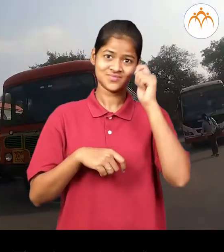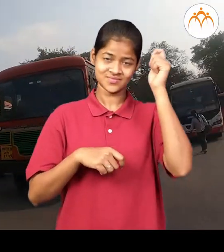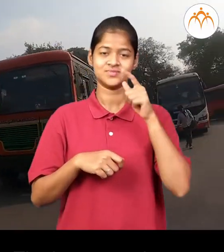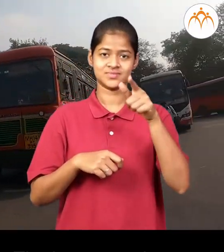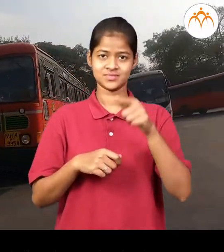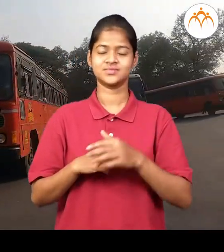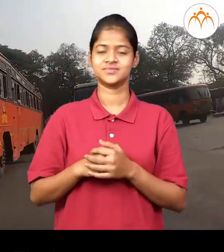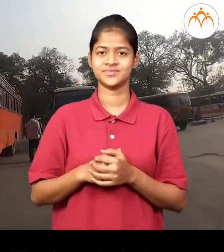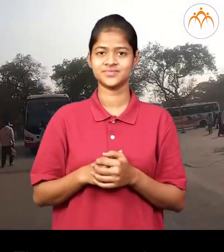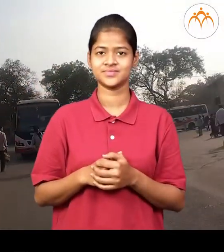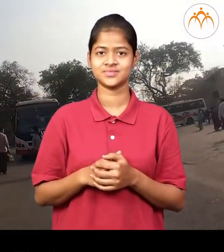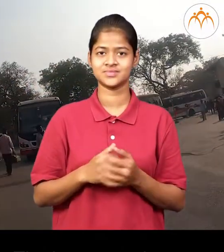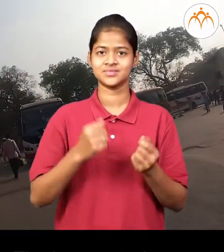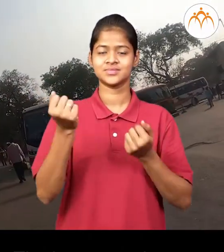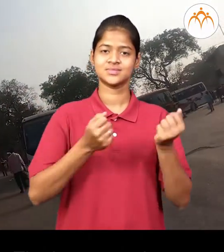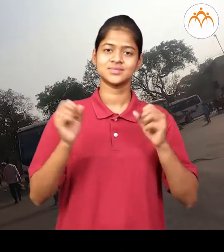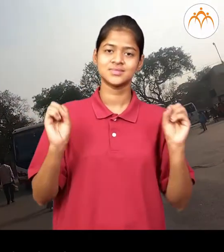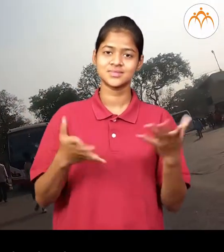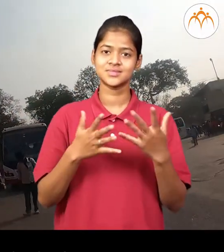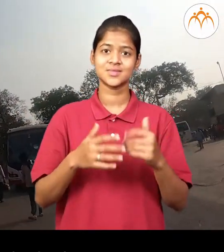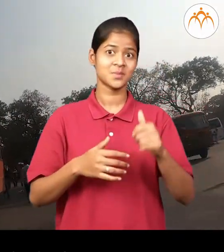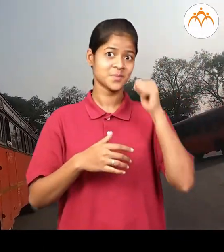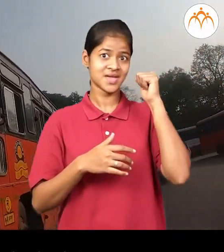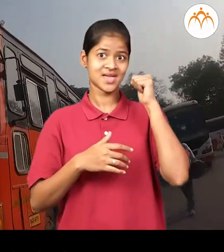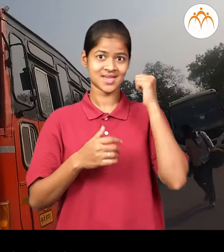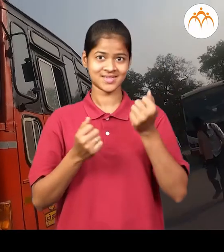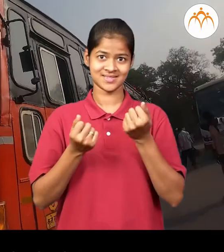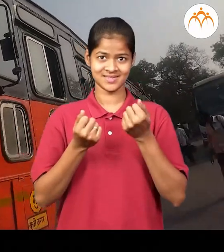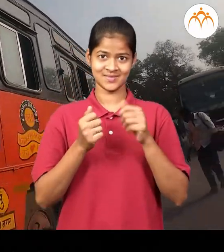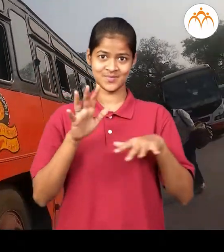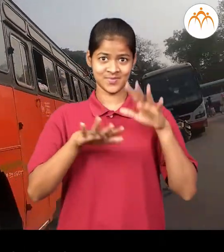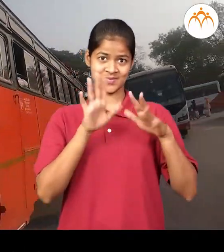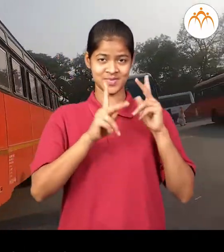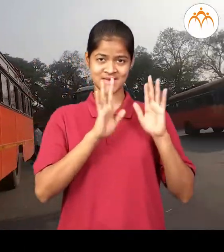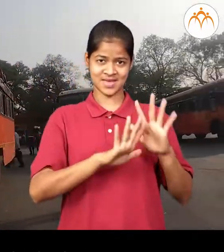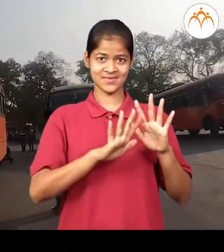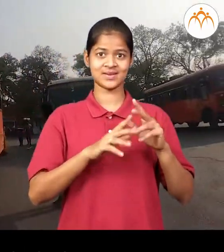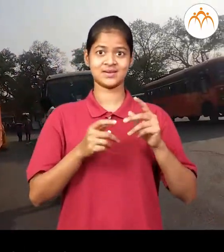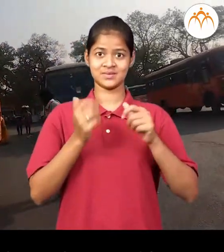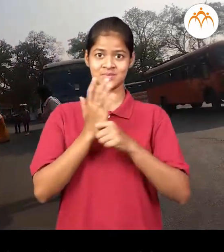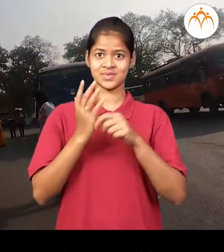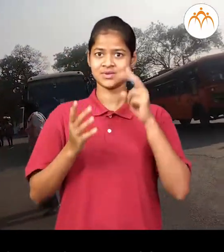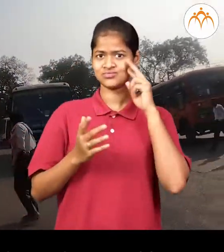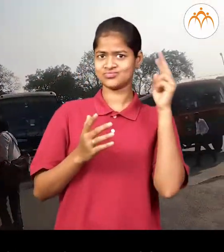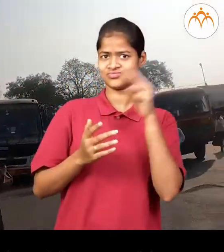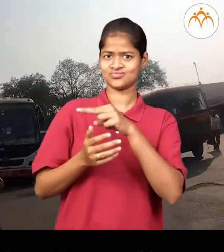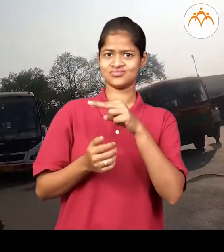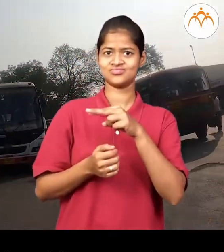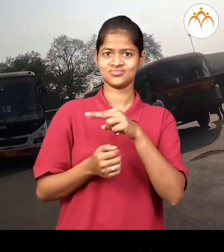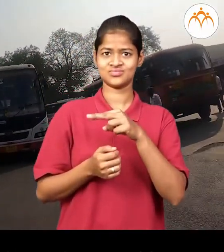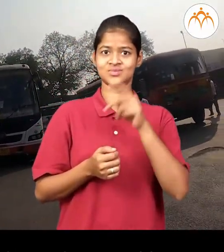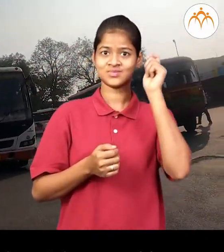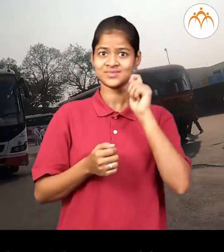twice. The bus started. The conductor uncle had a look to see if there were